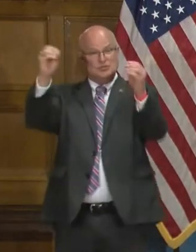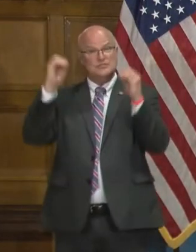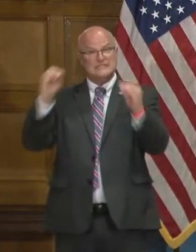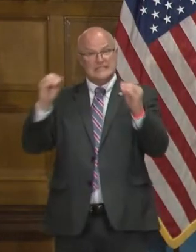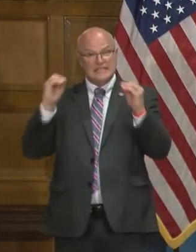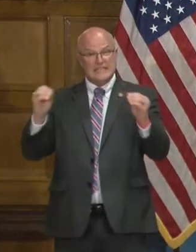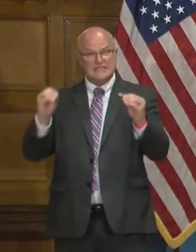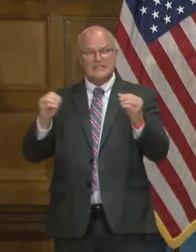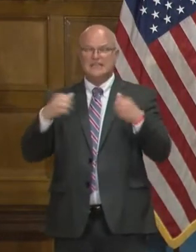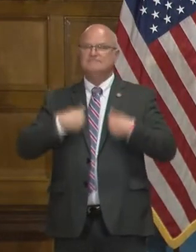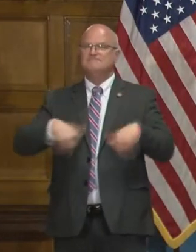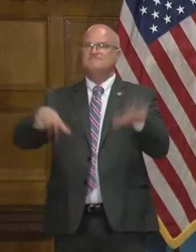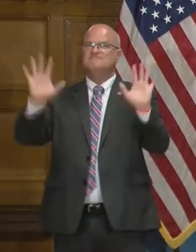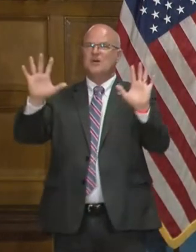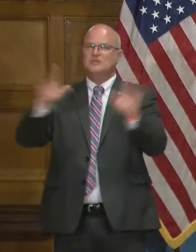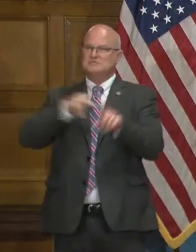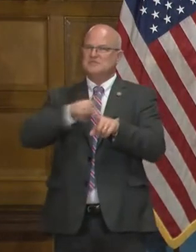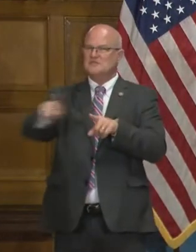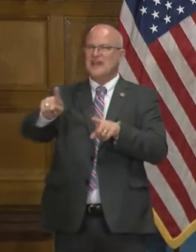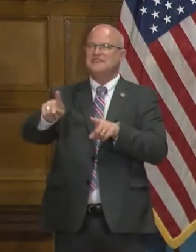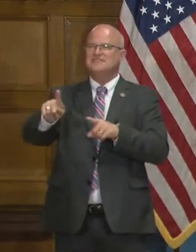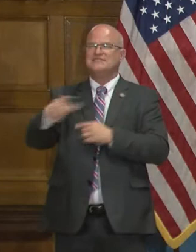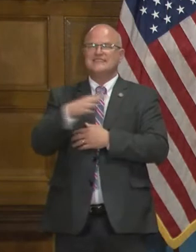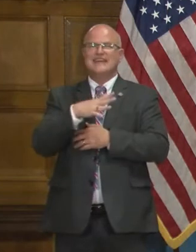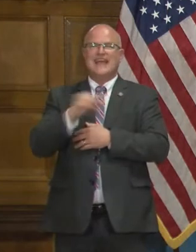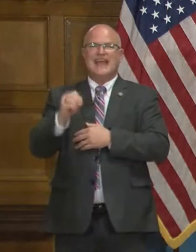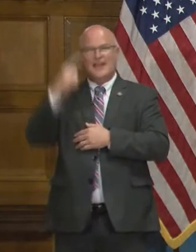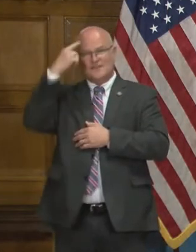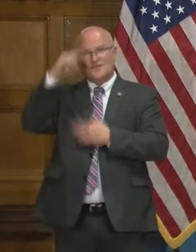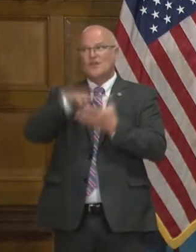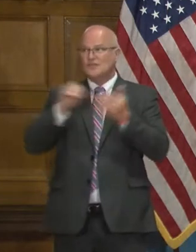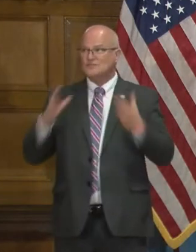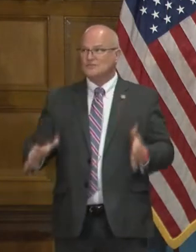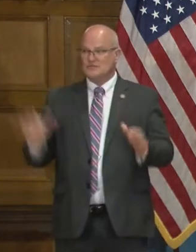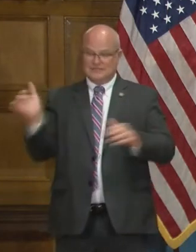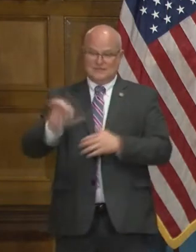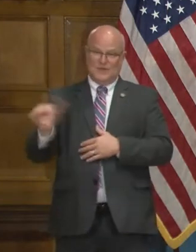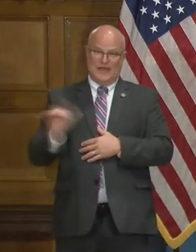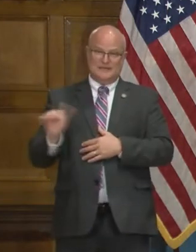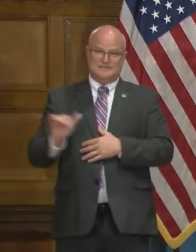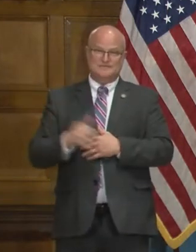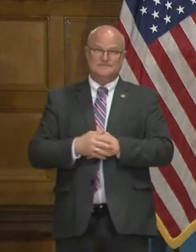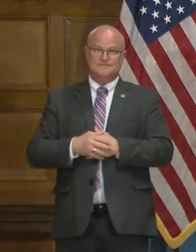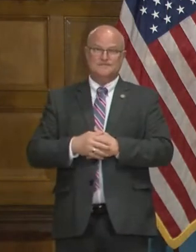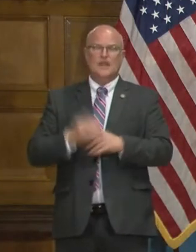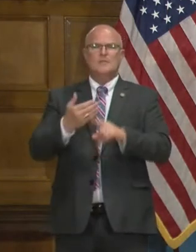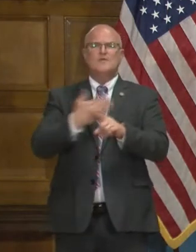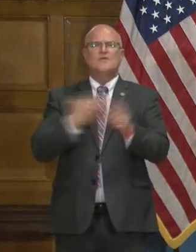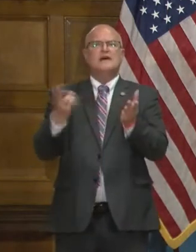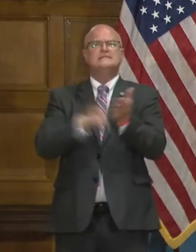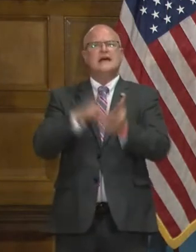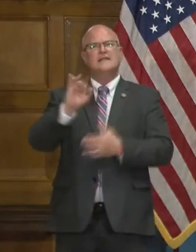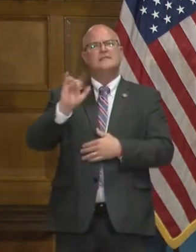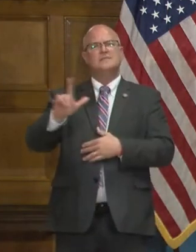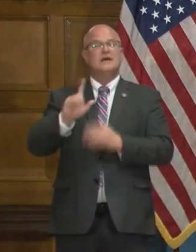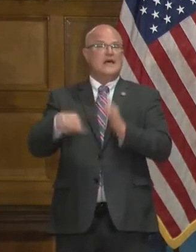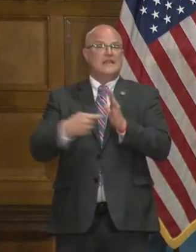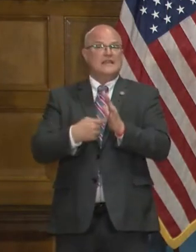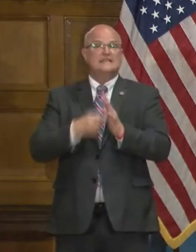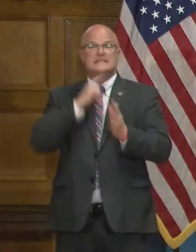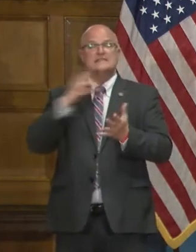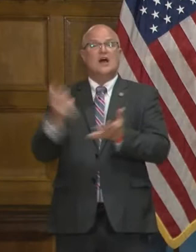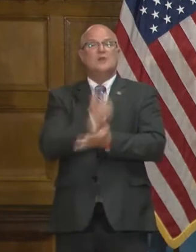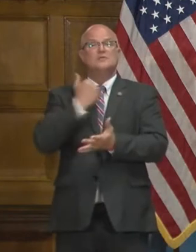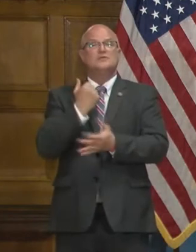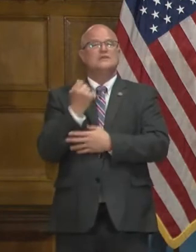teaching and your devotion to the profession and to the students as well. Before I sign this bill, this is an